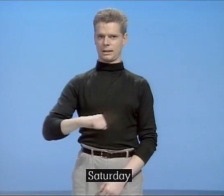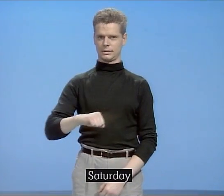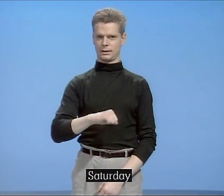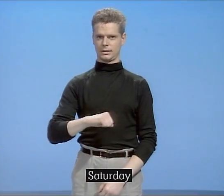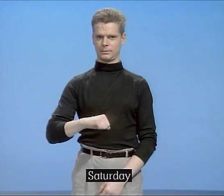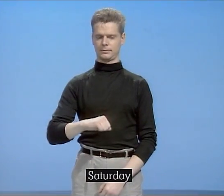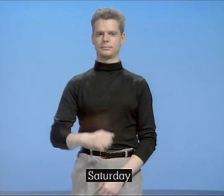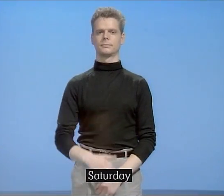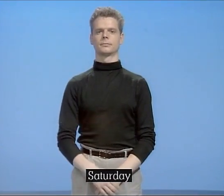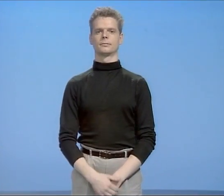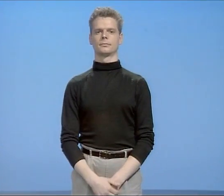Saturday,